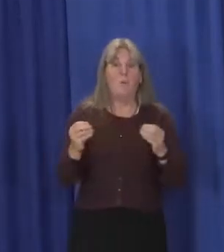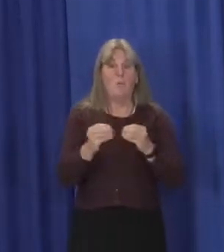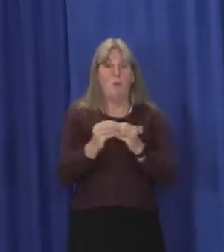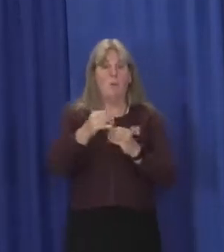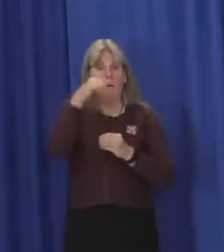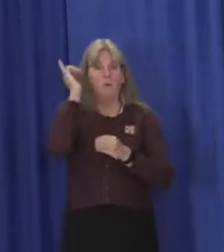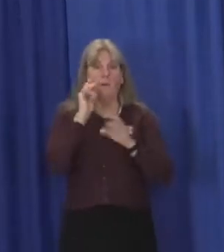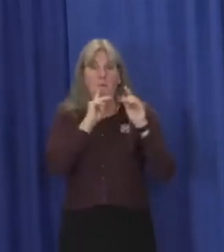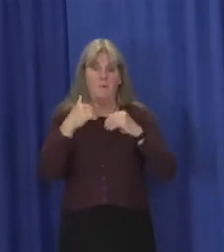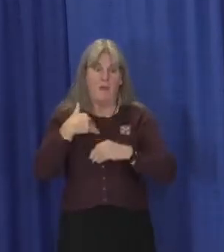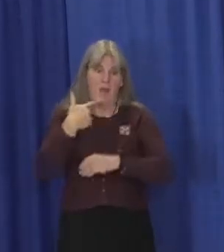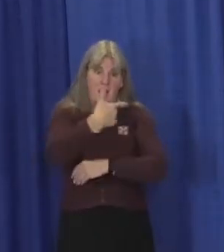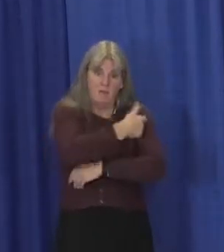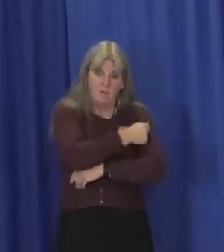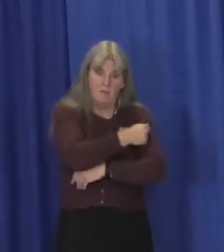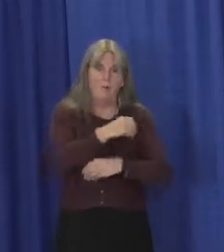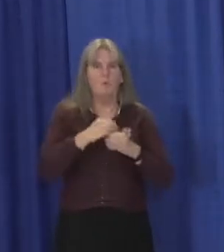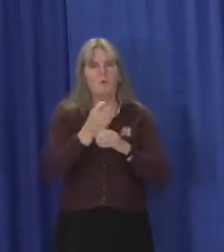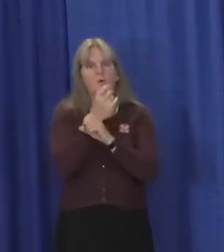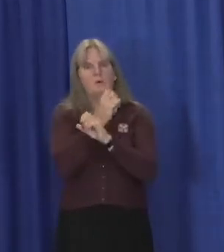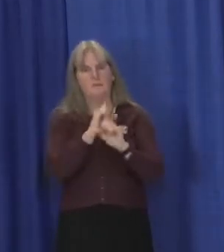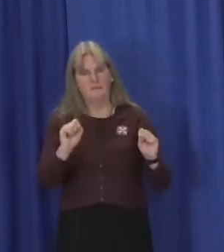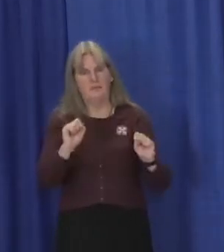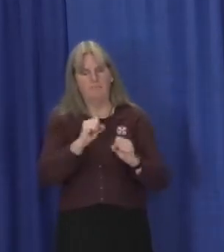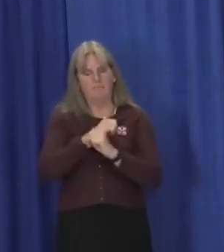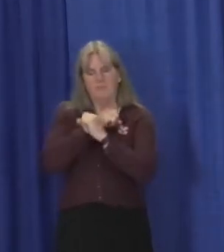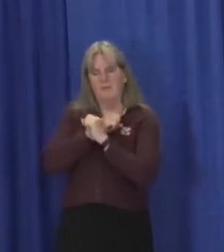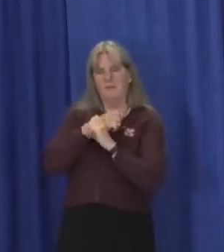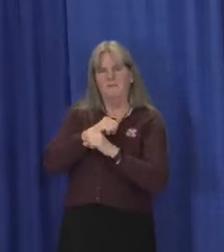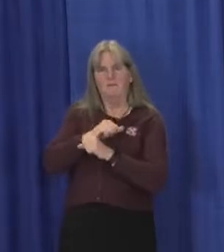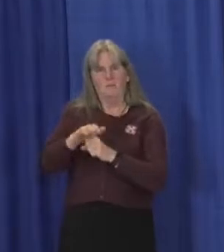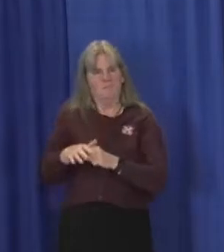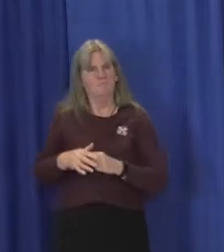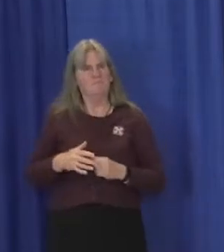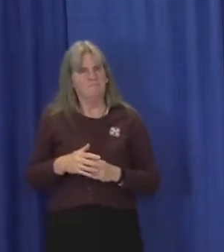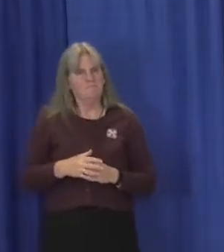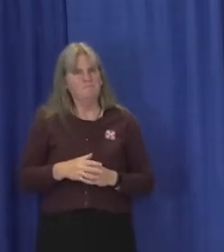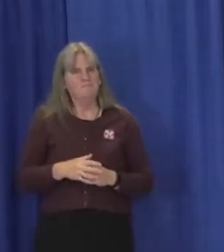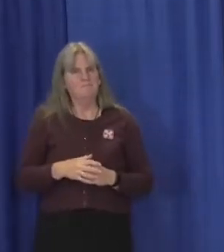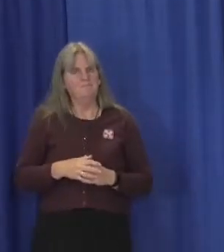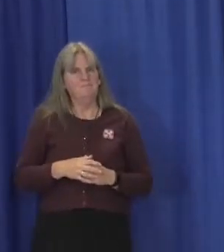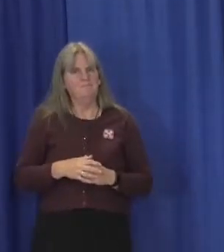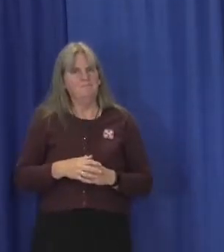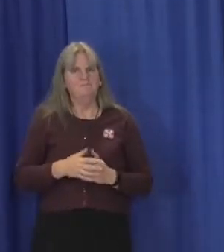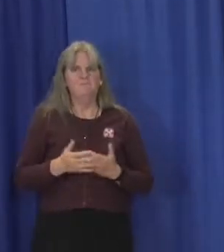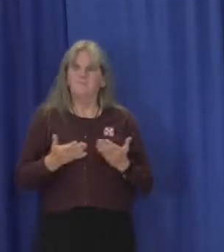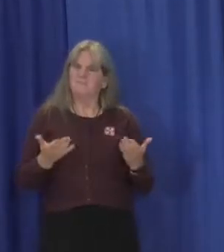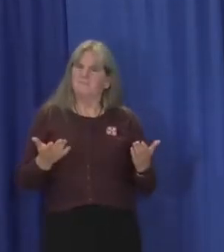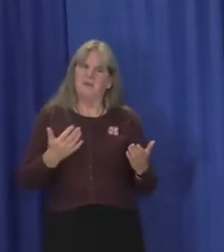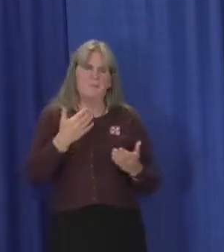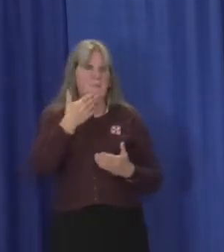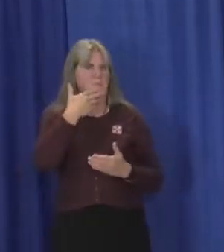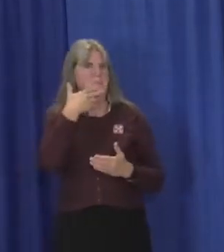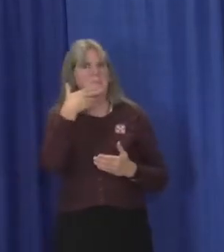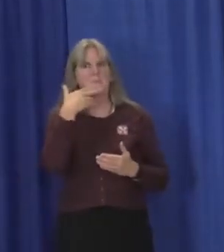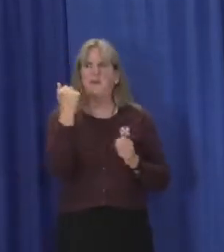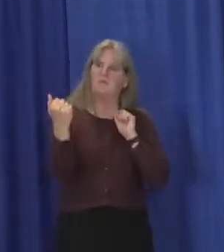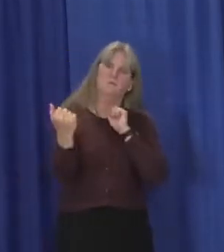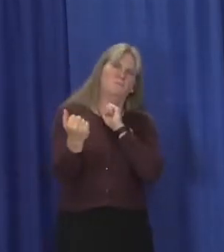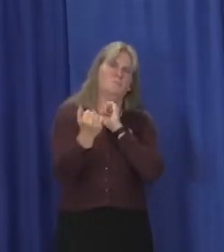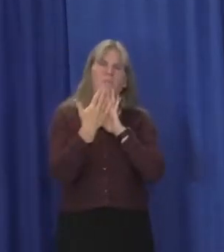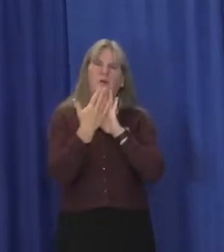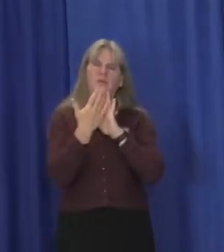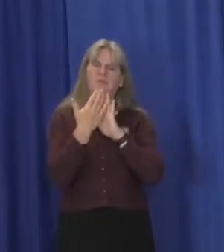vaccinated, more of us will be safer and protected from COVID-19. This is our best shot. Please do the